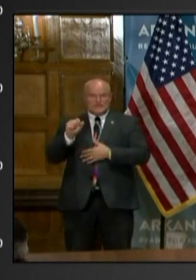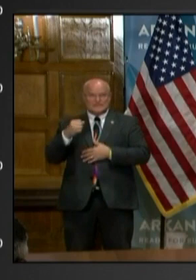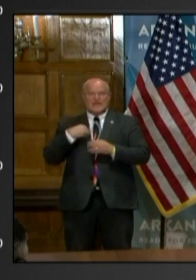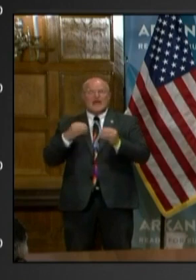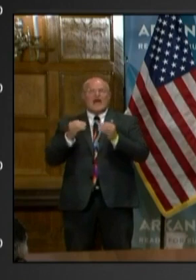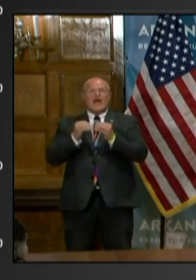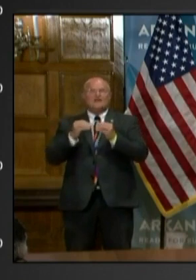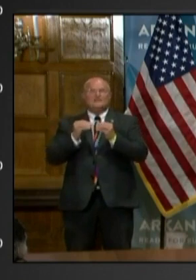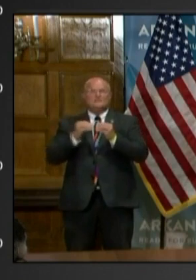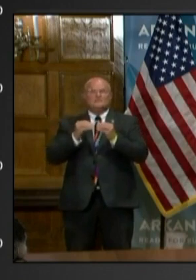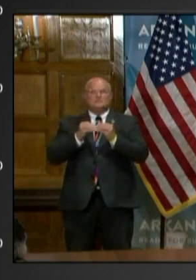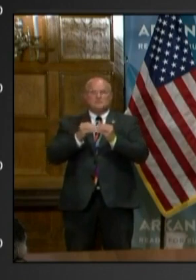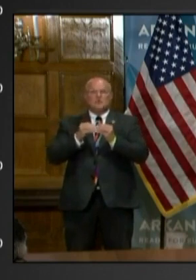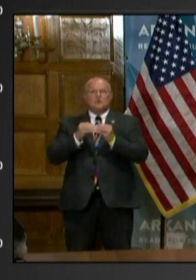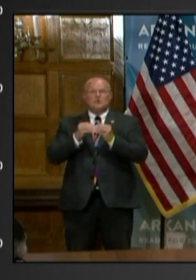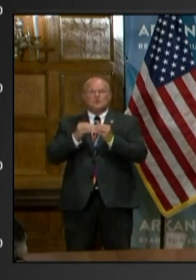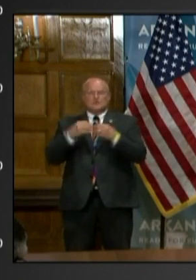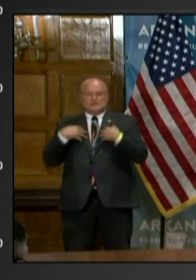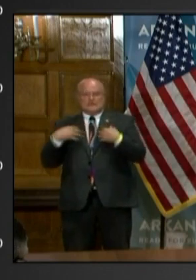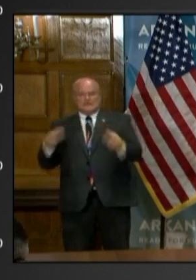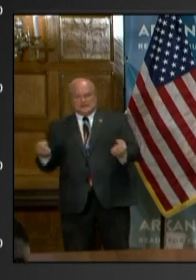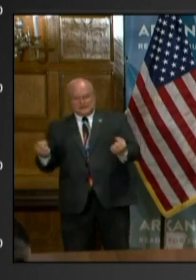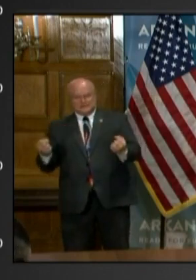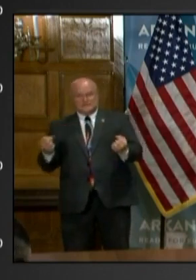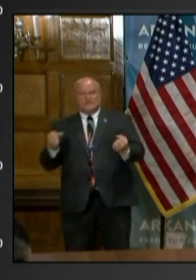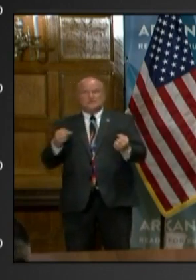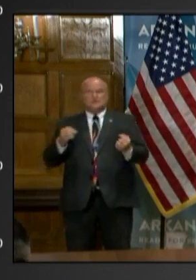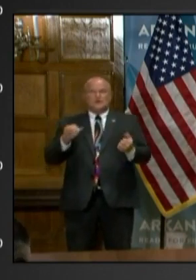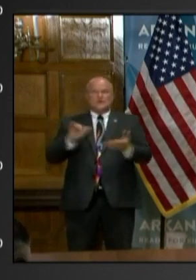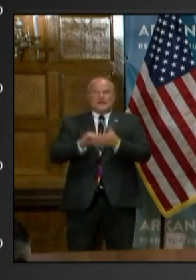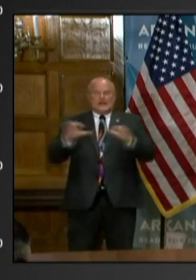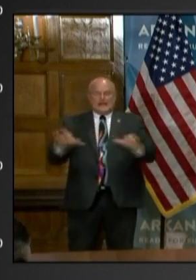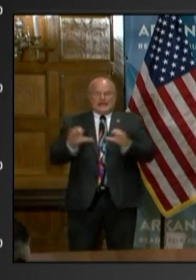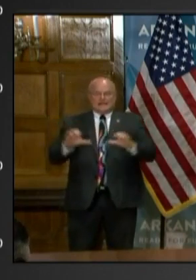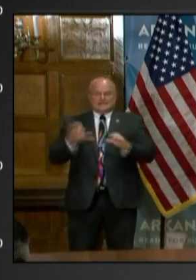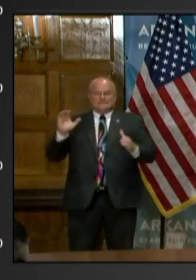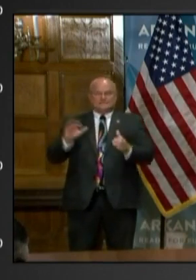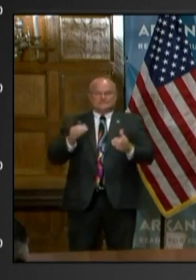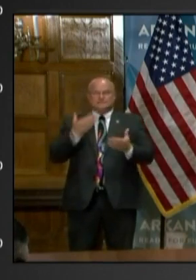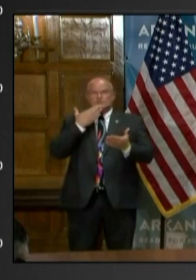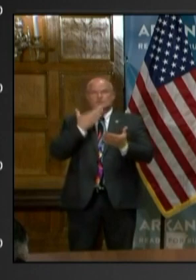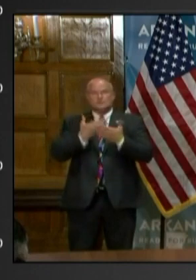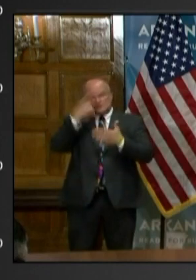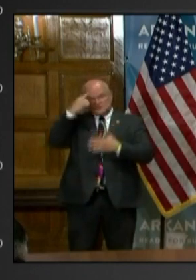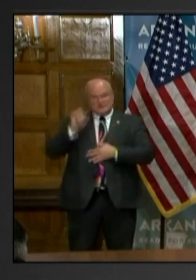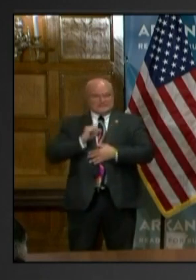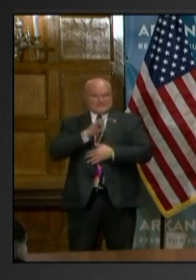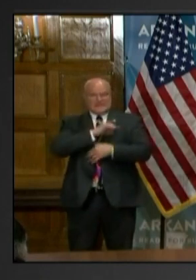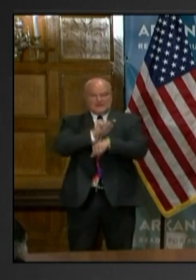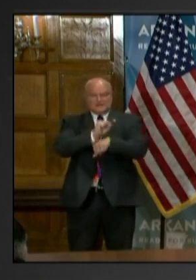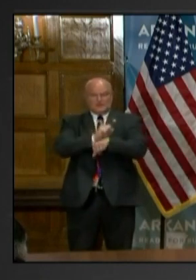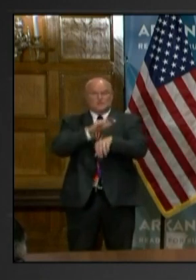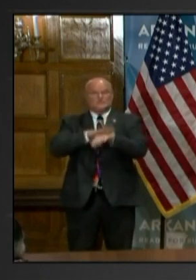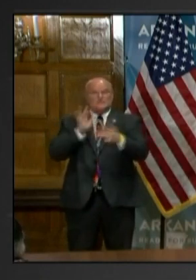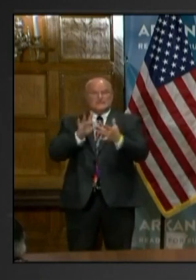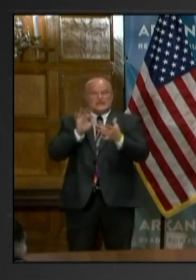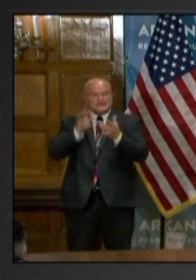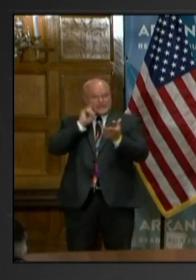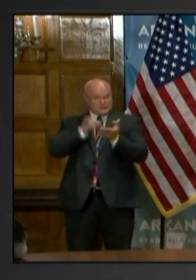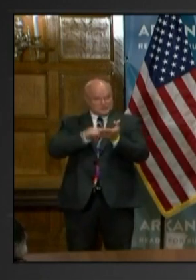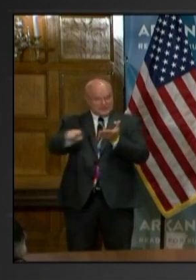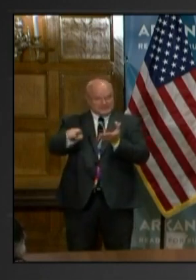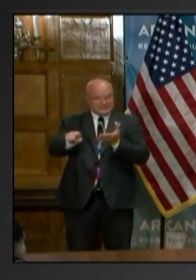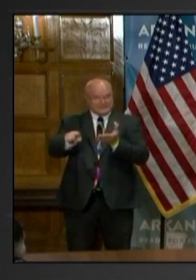more rolling off, and so our active cases reduced, which is helpful to all the staff that works on the contact